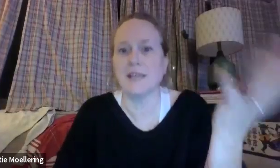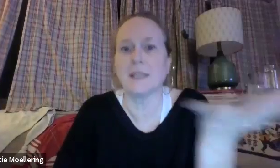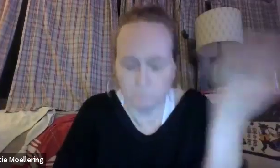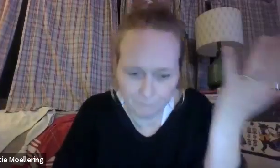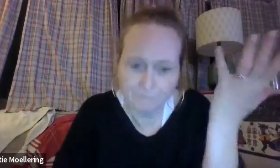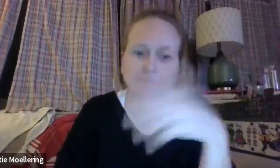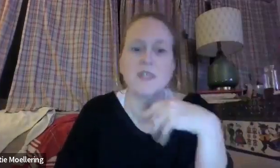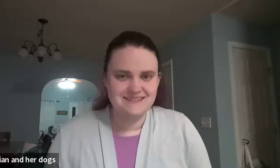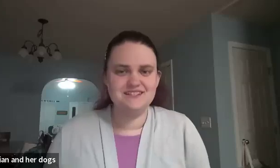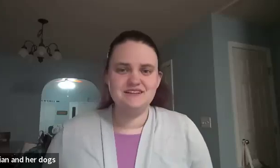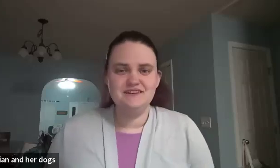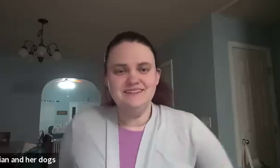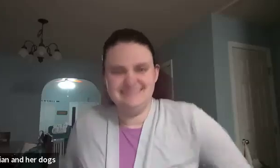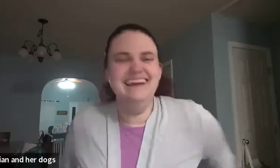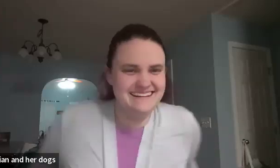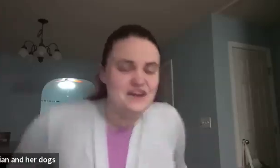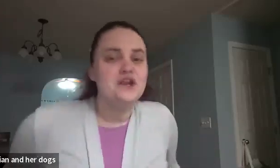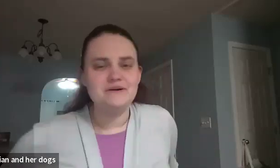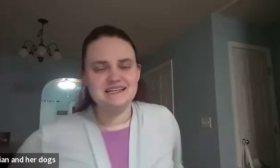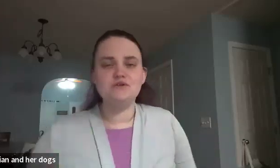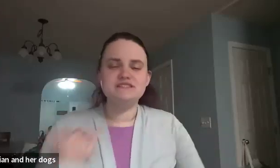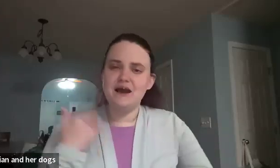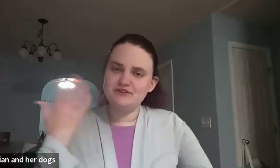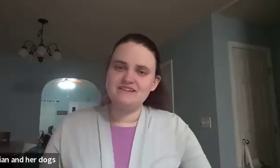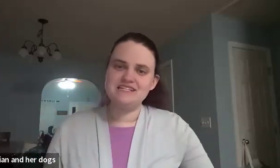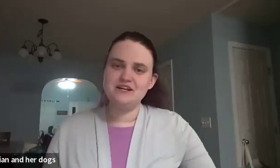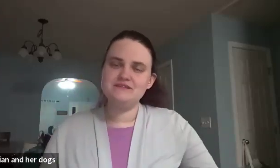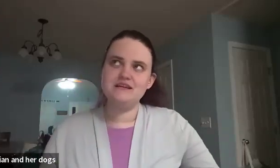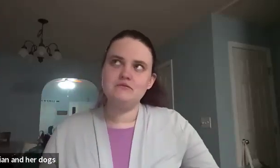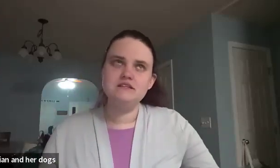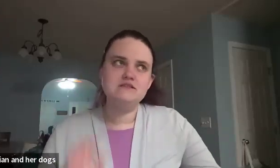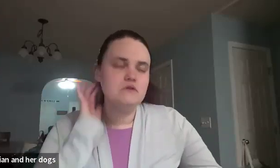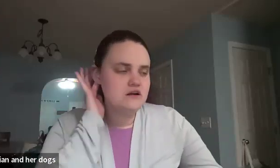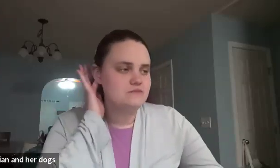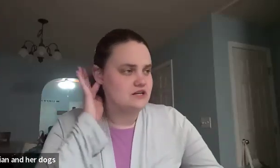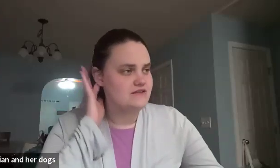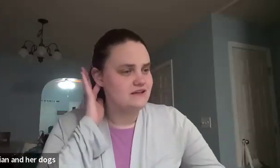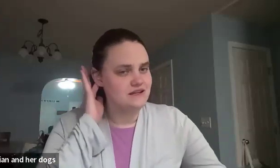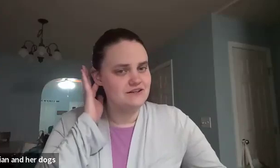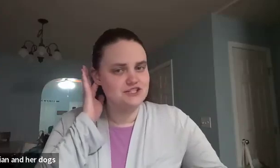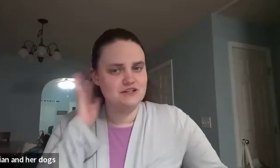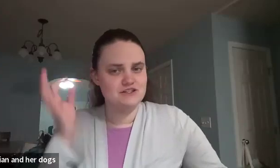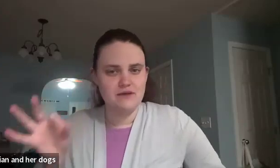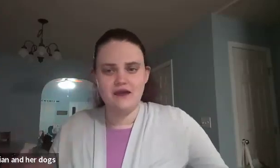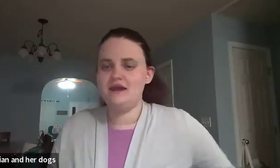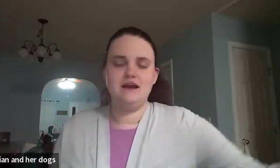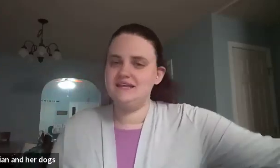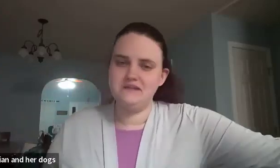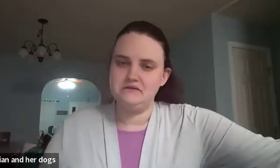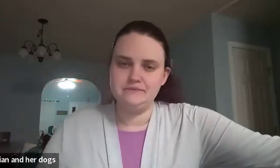emphasizing. Is the Yes. word. No, exactly. Well, see, I was trying to sit here and I was like, what's the word I'm trying to think in English to describe that? And I can't think of